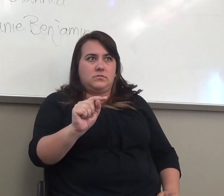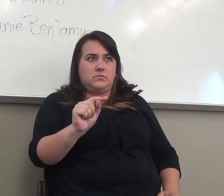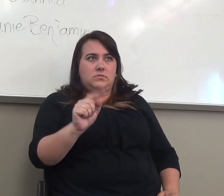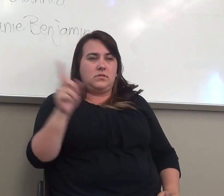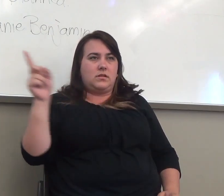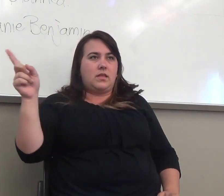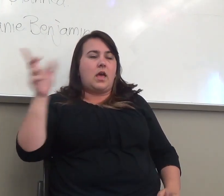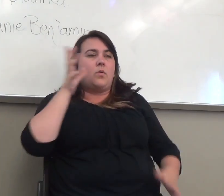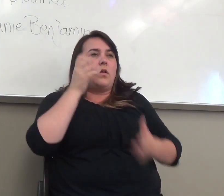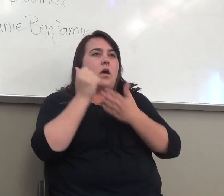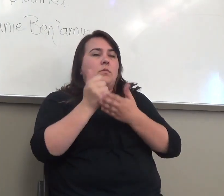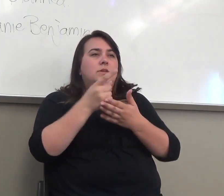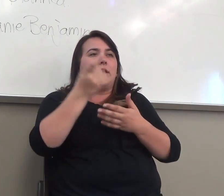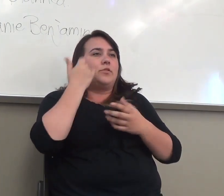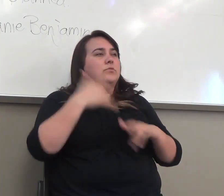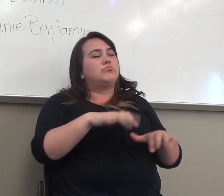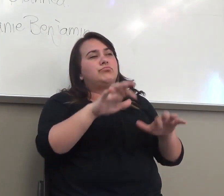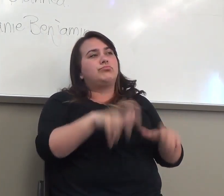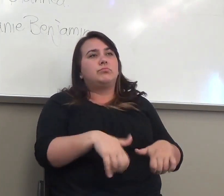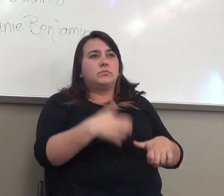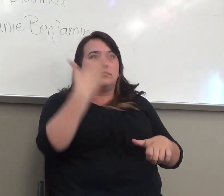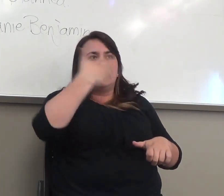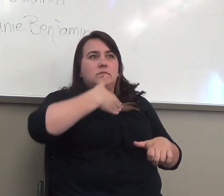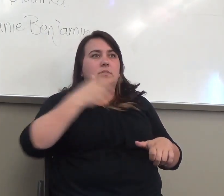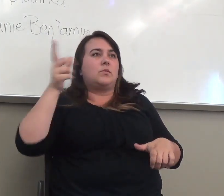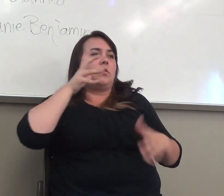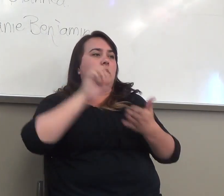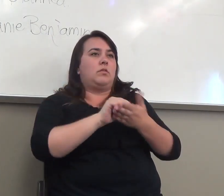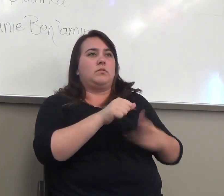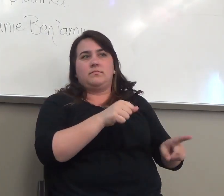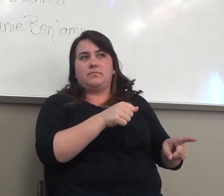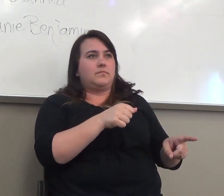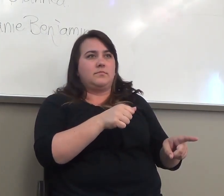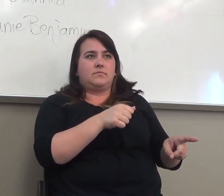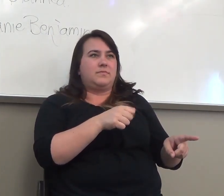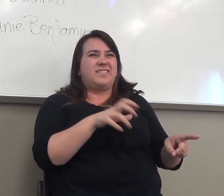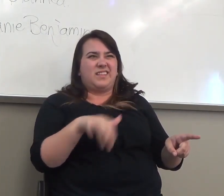I'm gonna see if it does this again. Let me see what it'll do now.